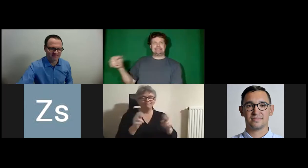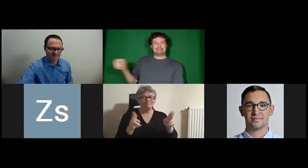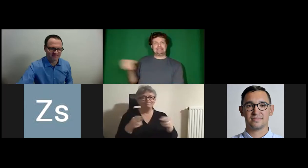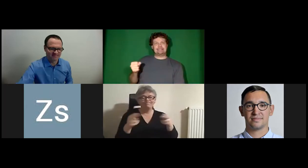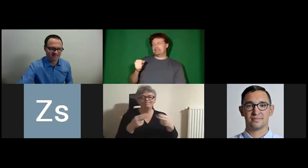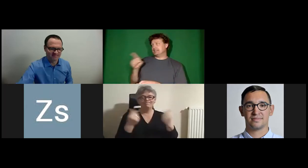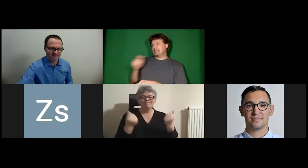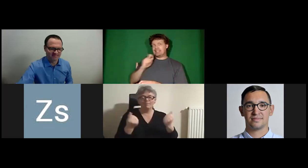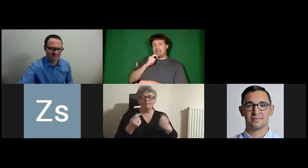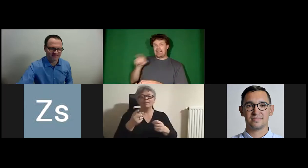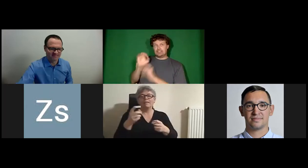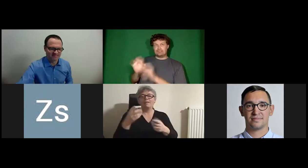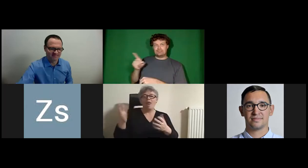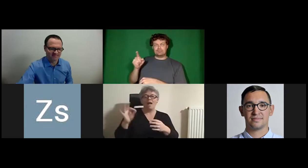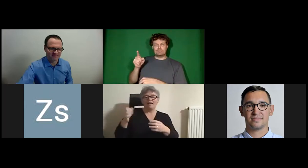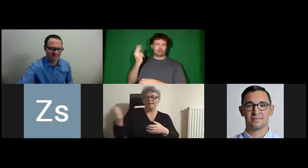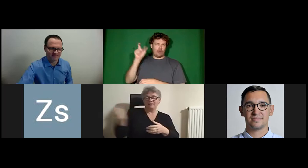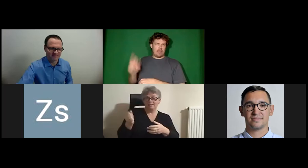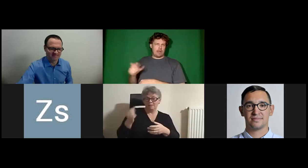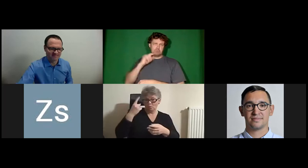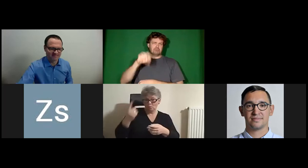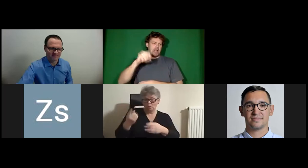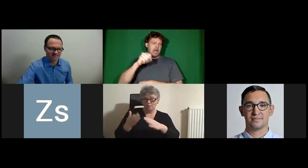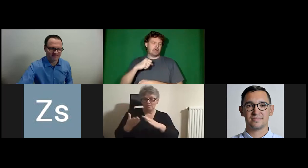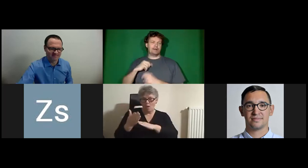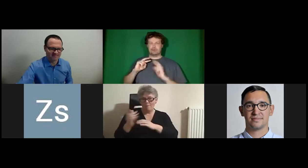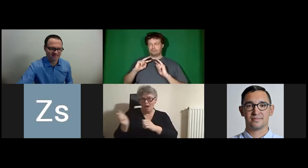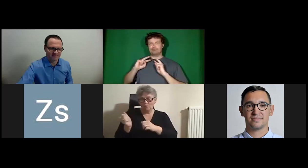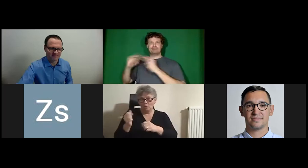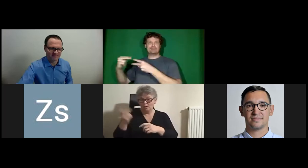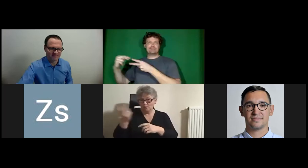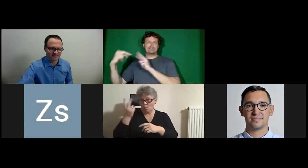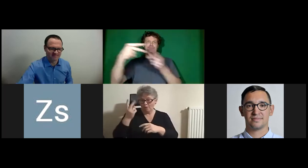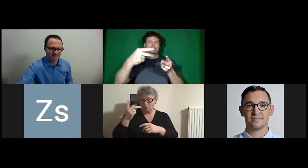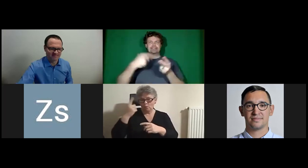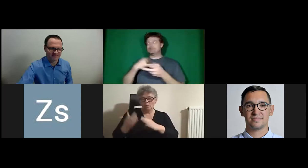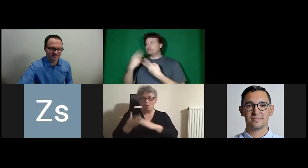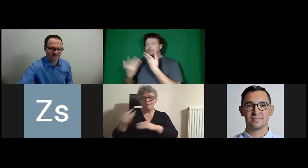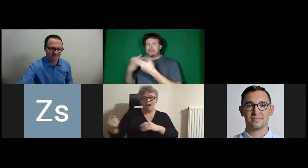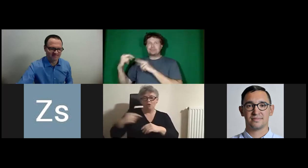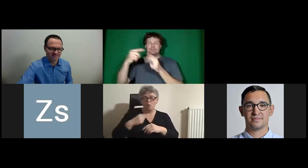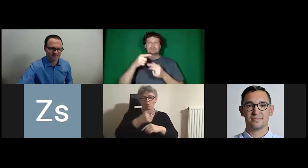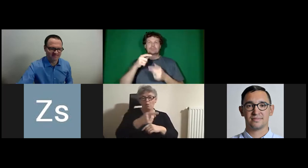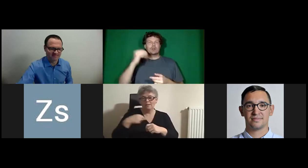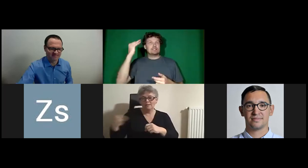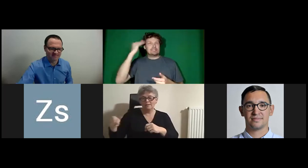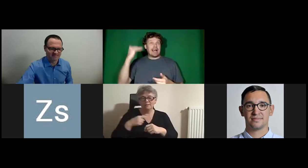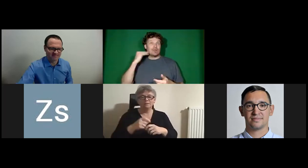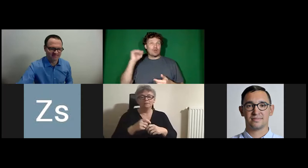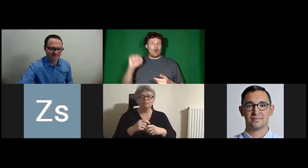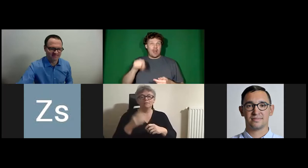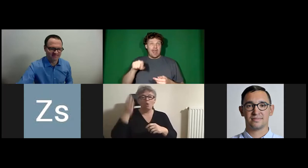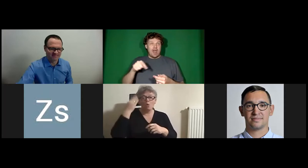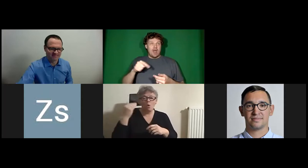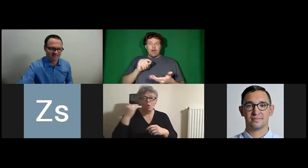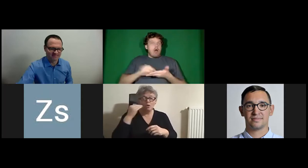and he wanted to interview me, and I asked a Slovenian person, I just grabbed the person next to me